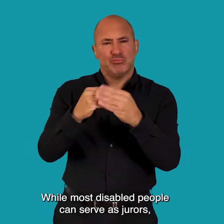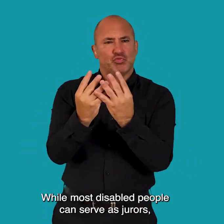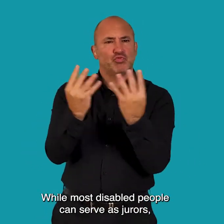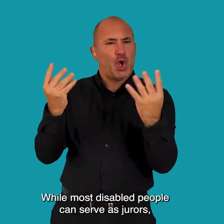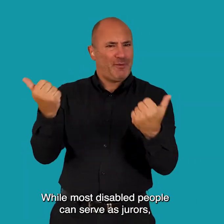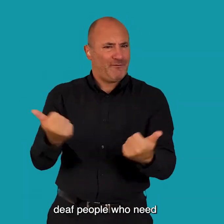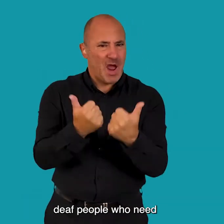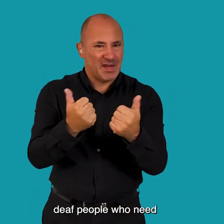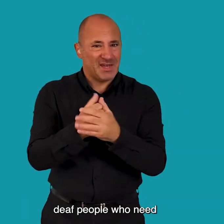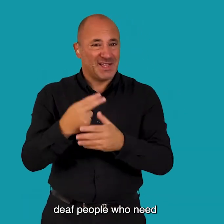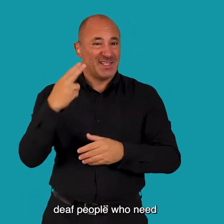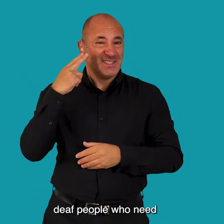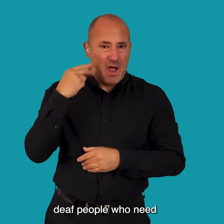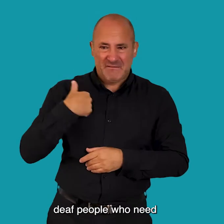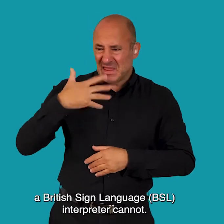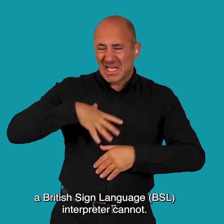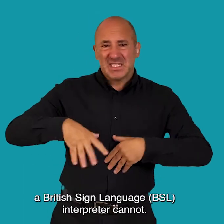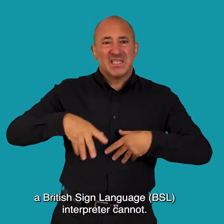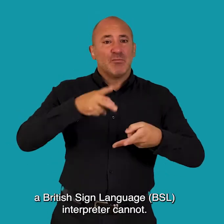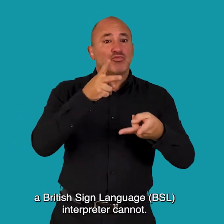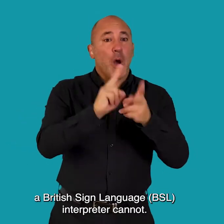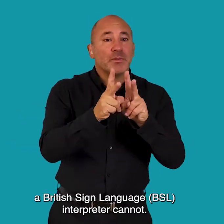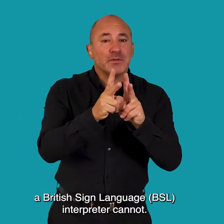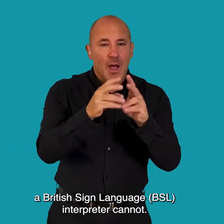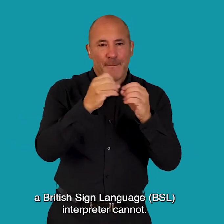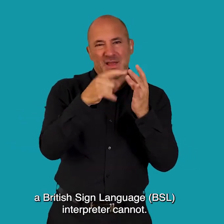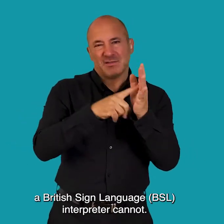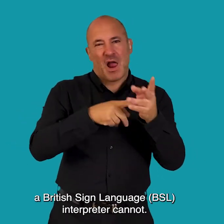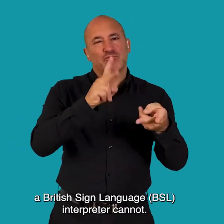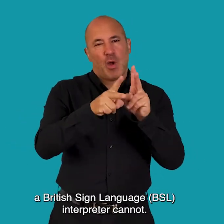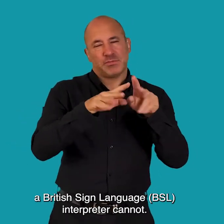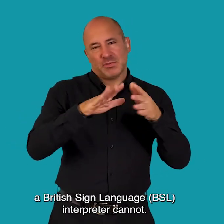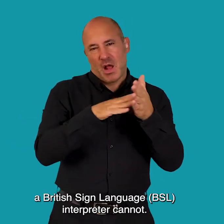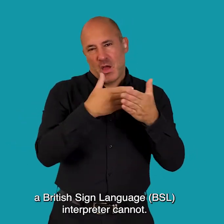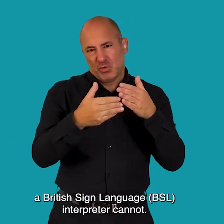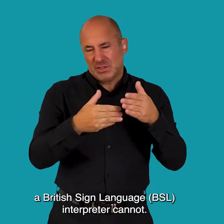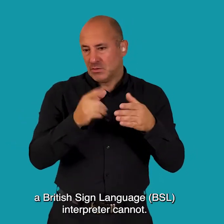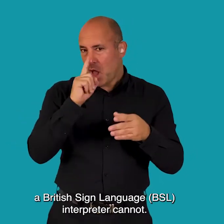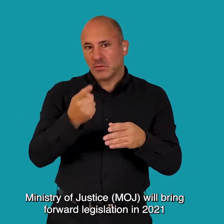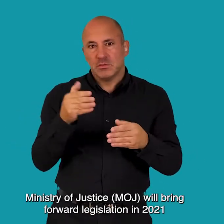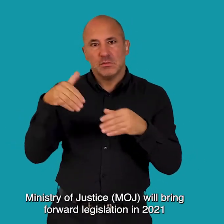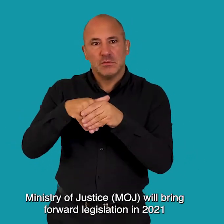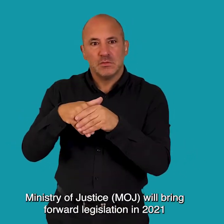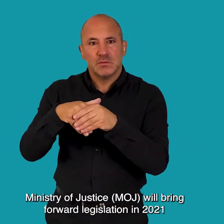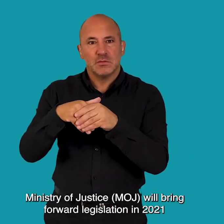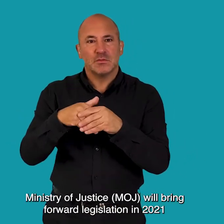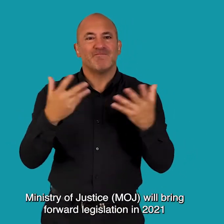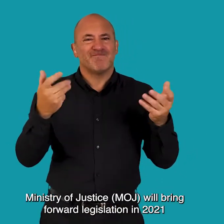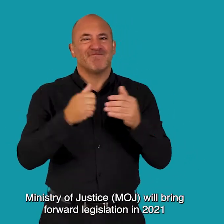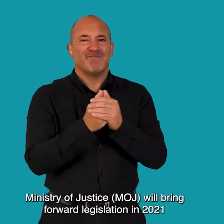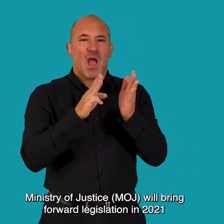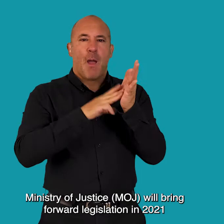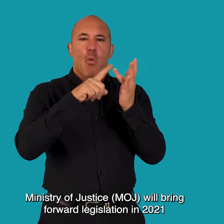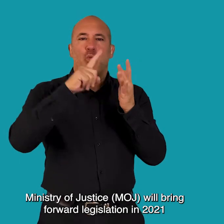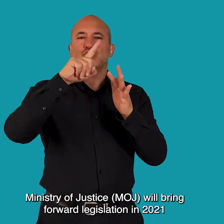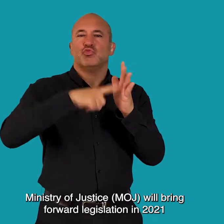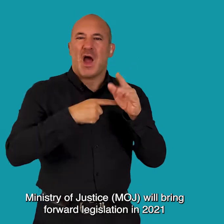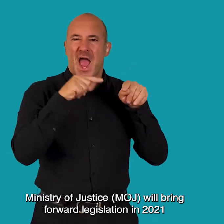jurors, deaf people who need a British Sign Language interpreter cannot. Ministry of Justice will bring forward legislation